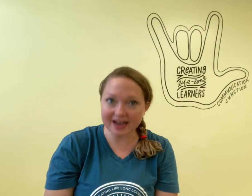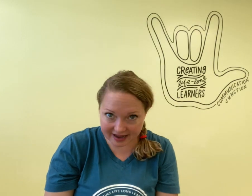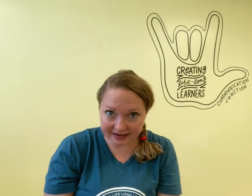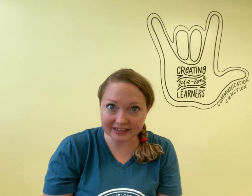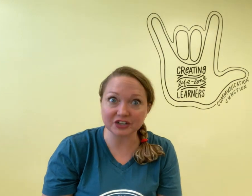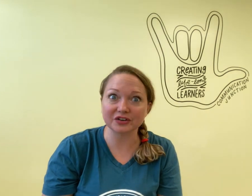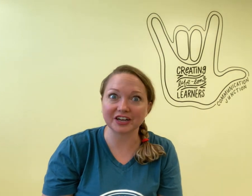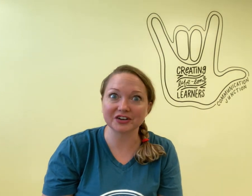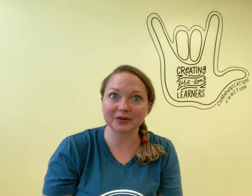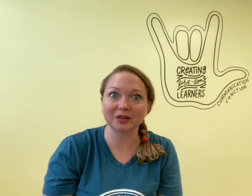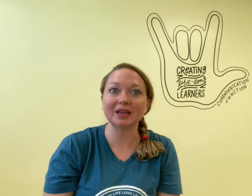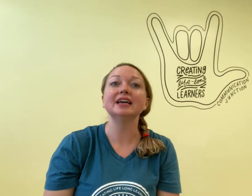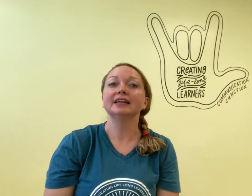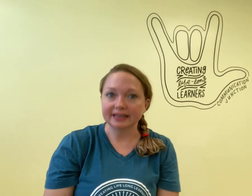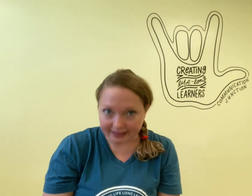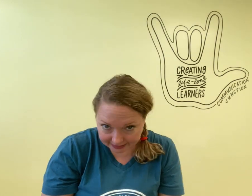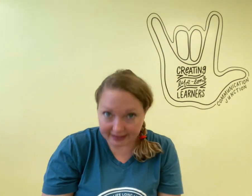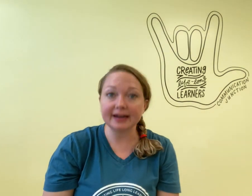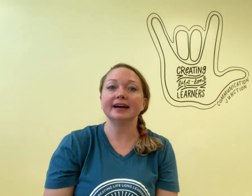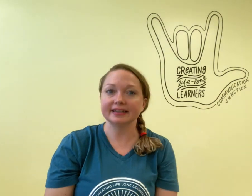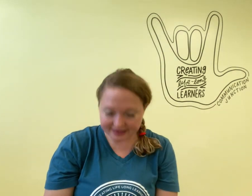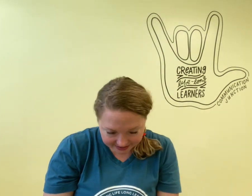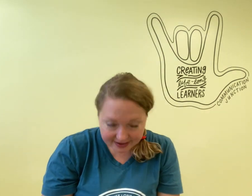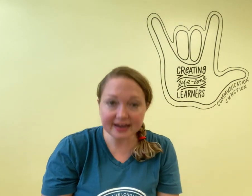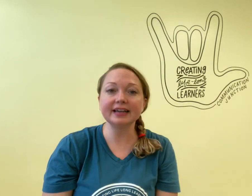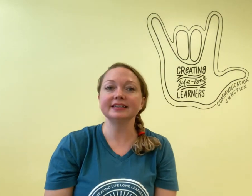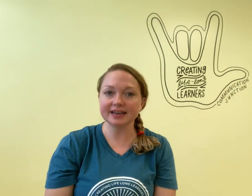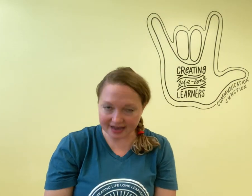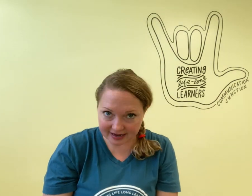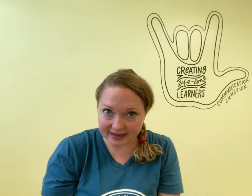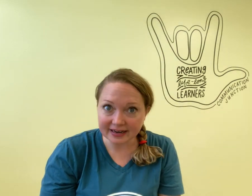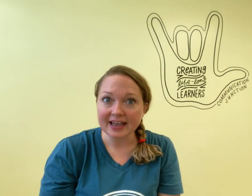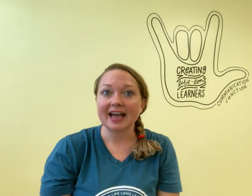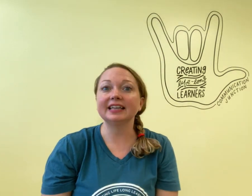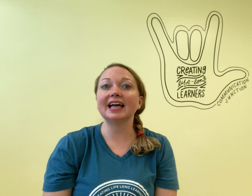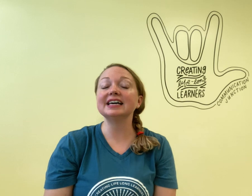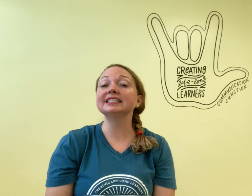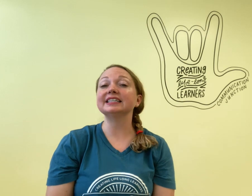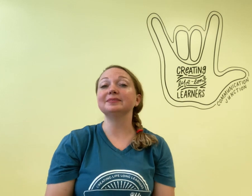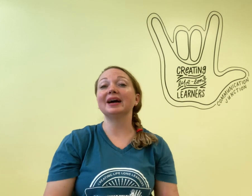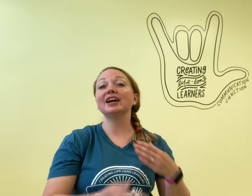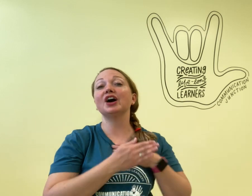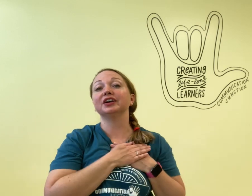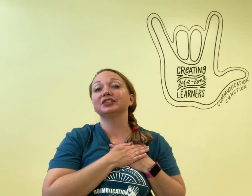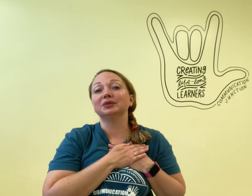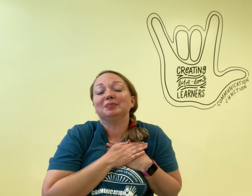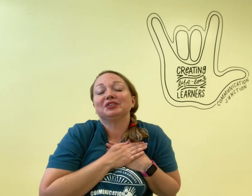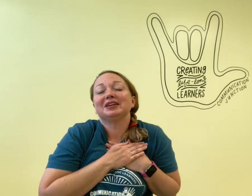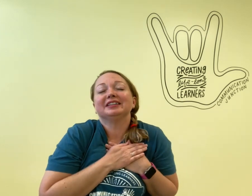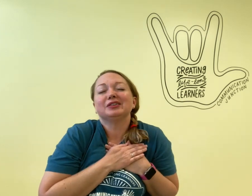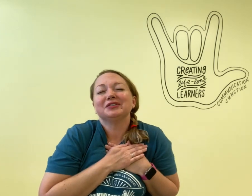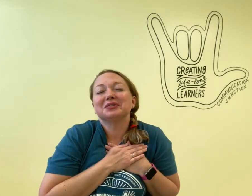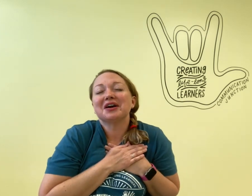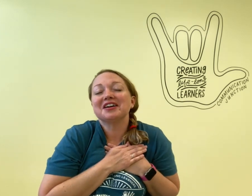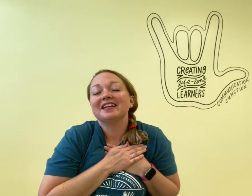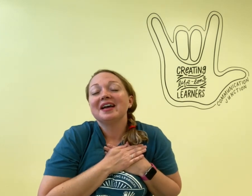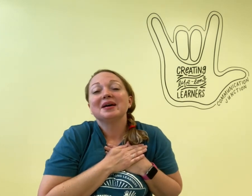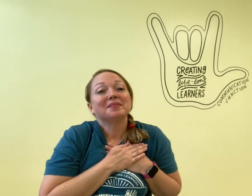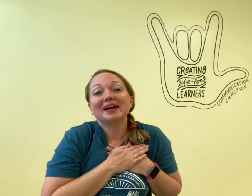nod. Can you nod your head with me? Nod, nod, nod. And lastly, my heart. So you put your hands over your heart. My